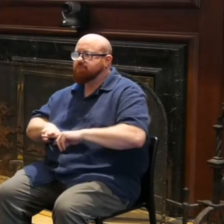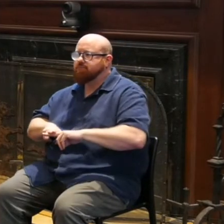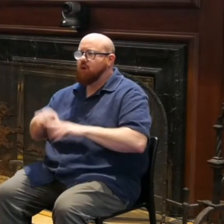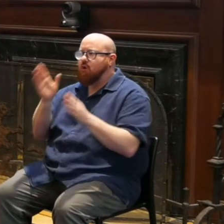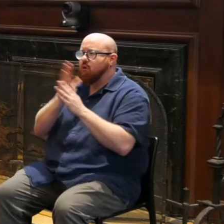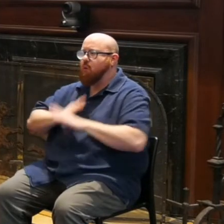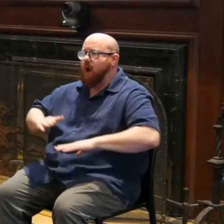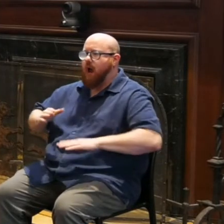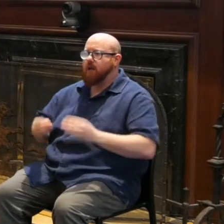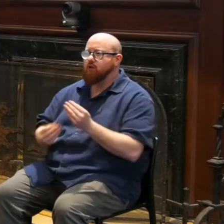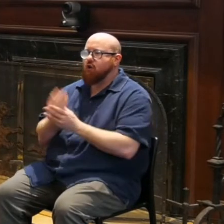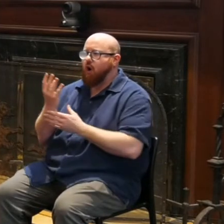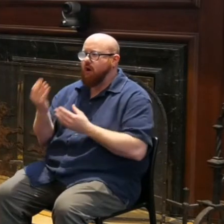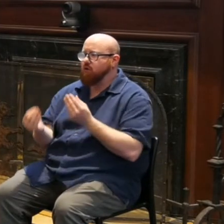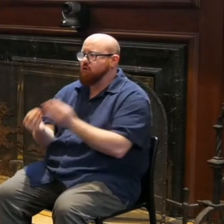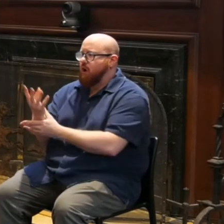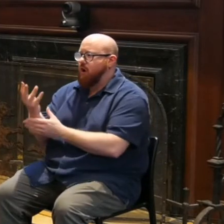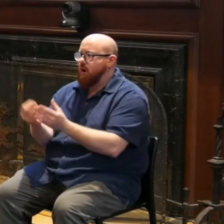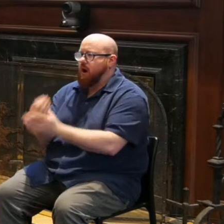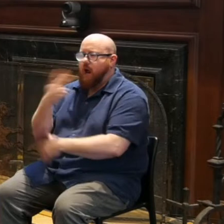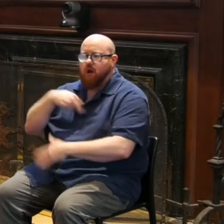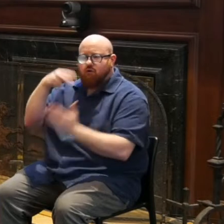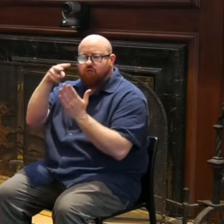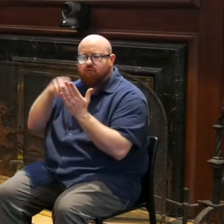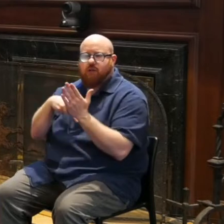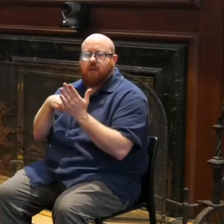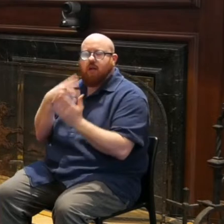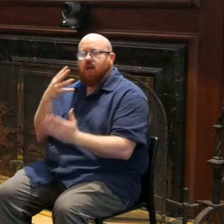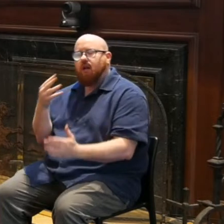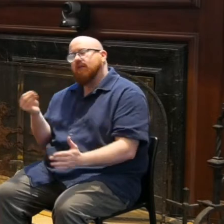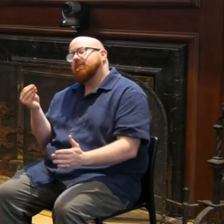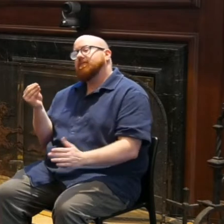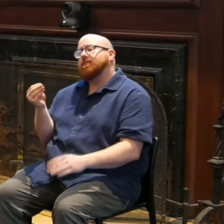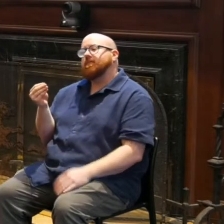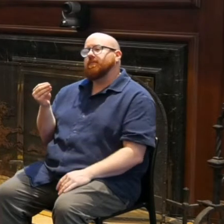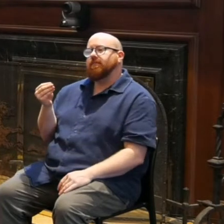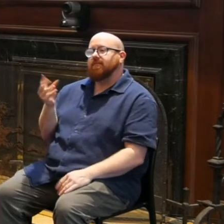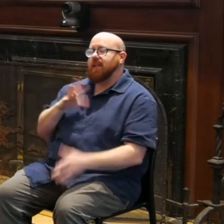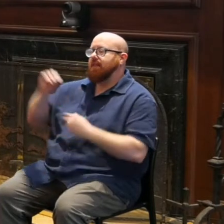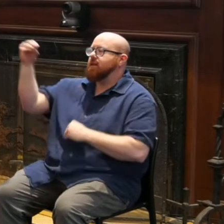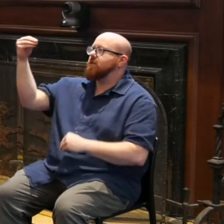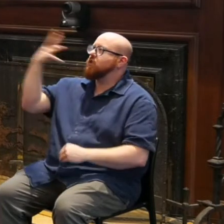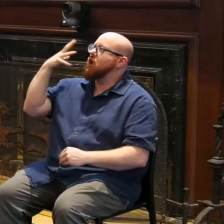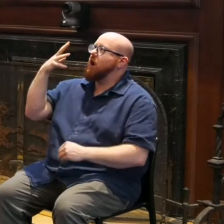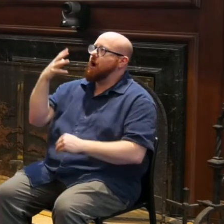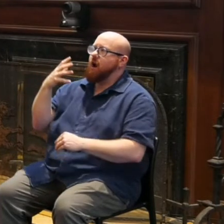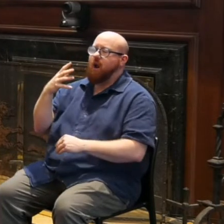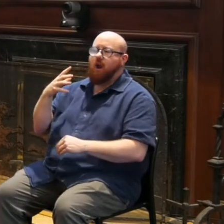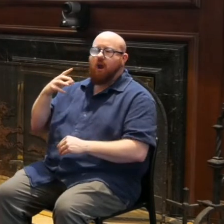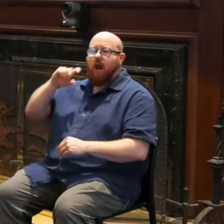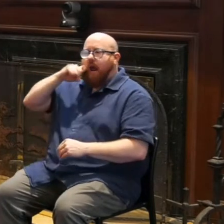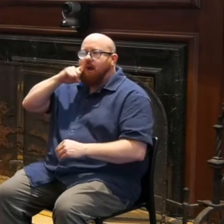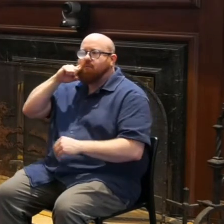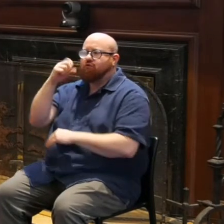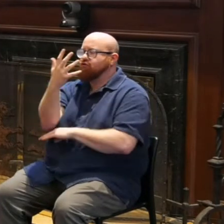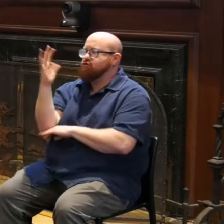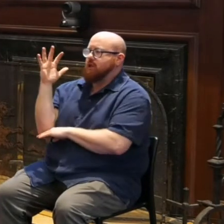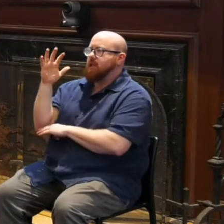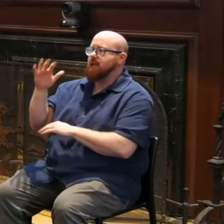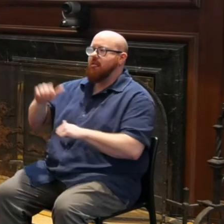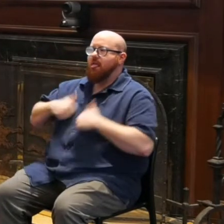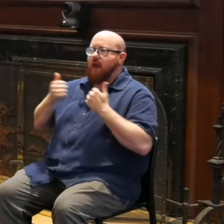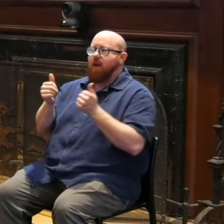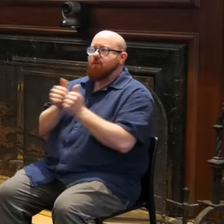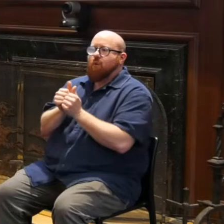and doze. Languorous in the sun. Where apple trees are alive with mockingbirds flashing their wings in the